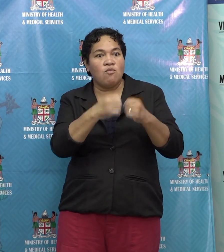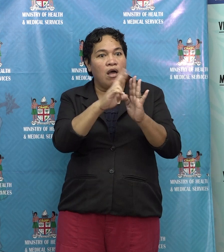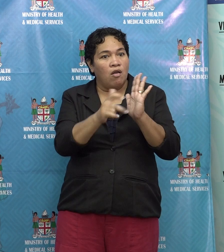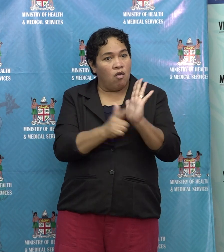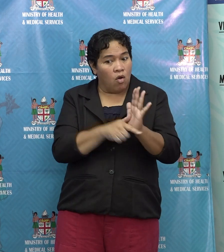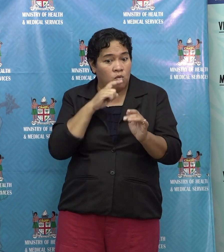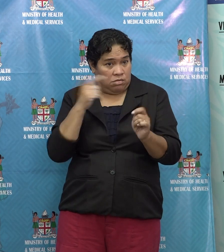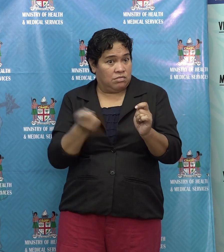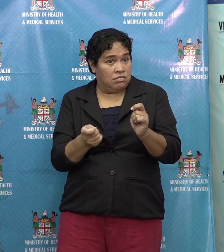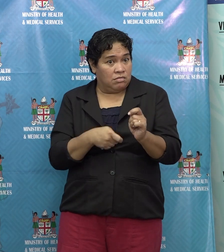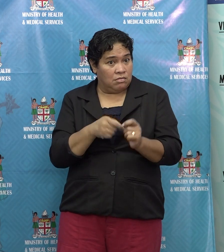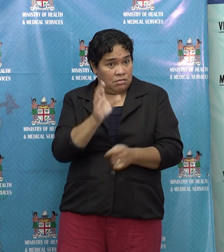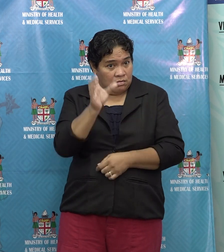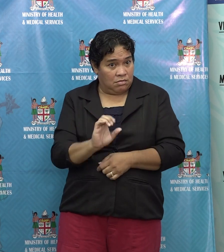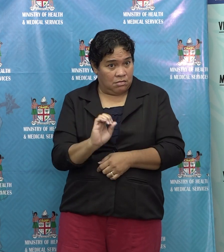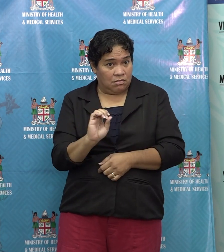And